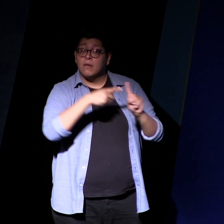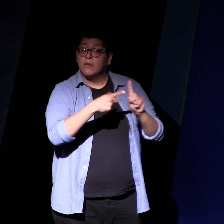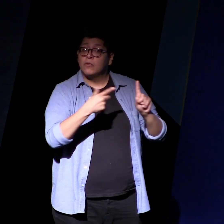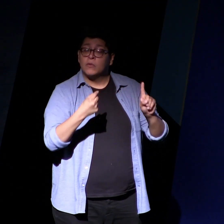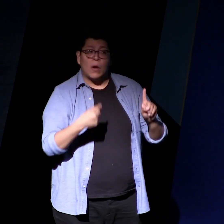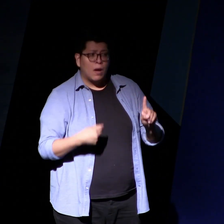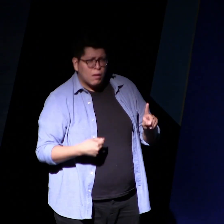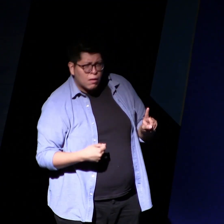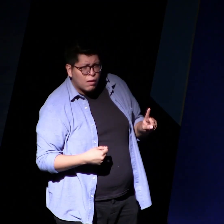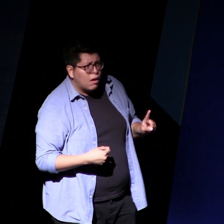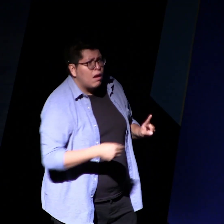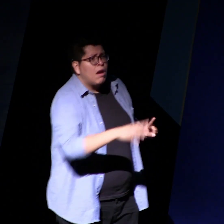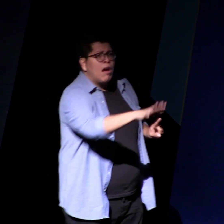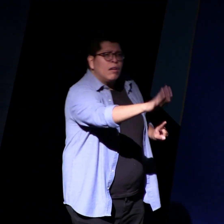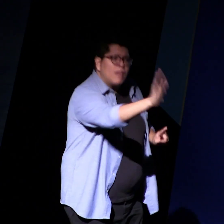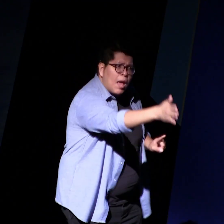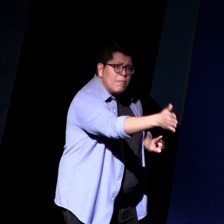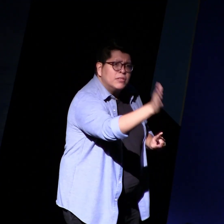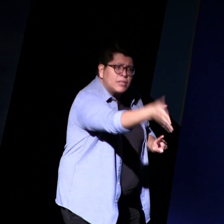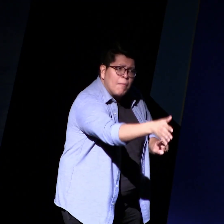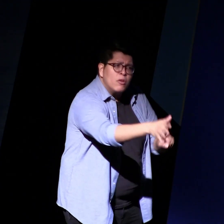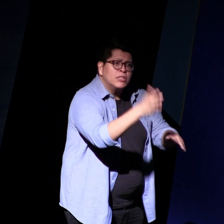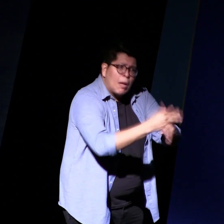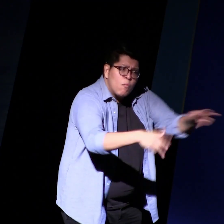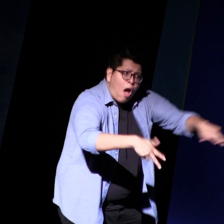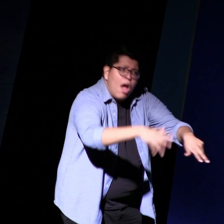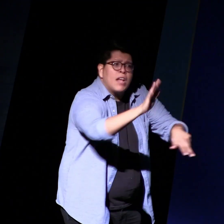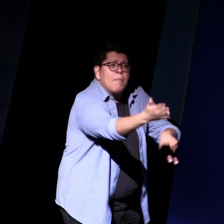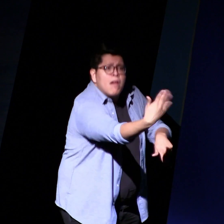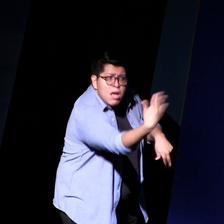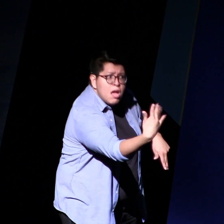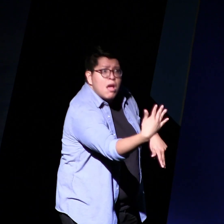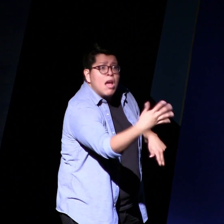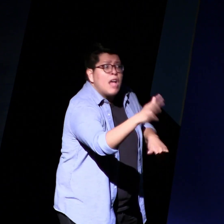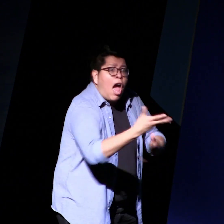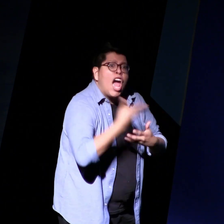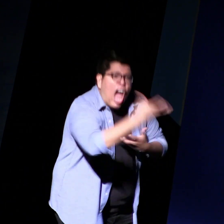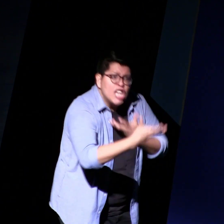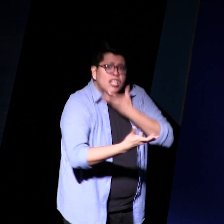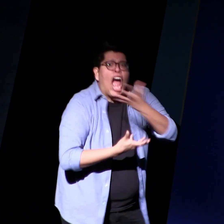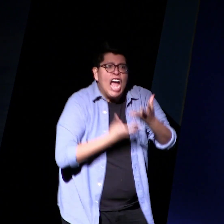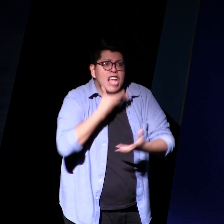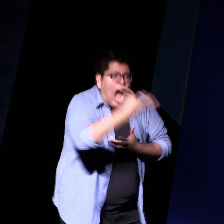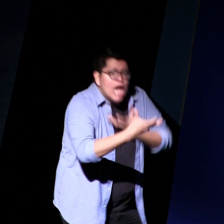His name is Ian Burke. The officer was yelling at John to stop as he was walking, yelling,